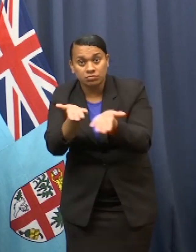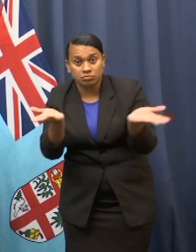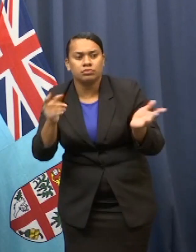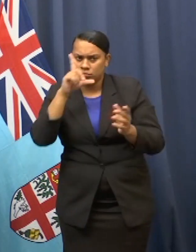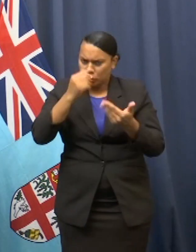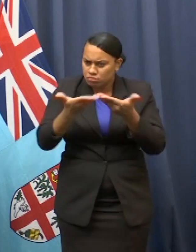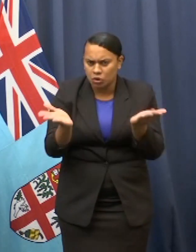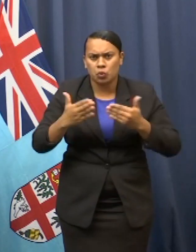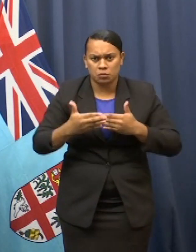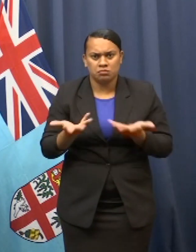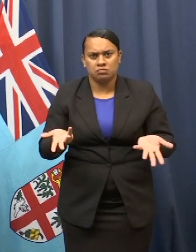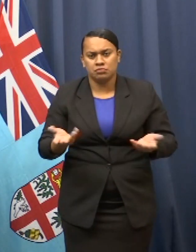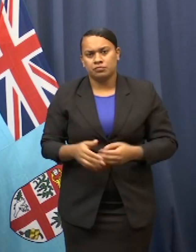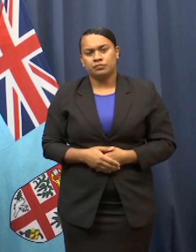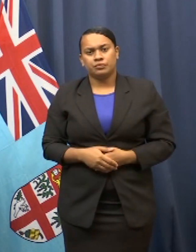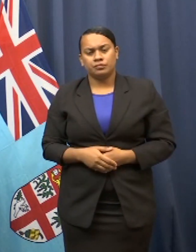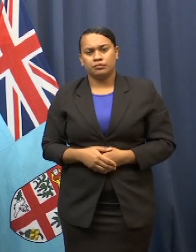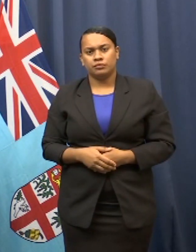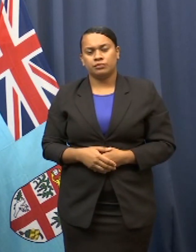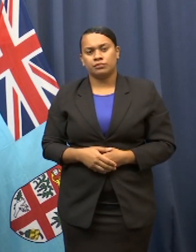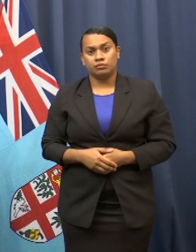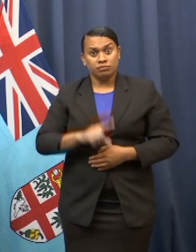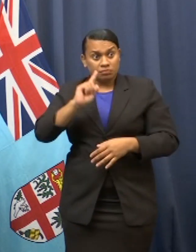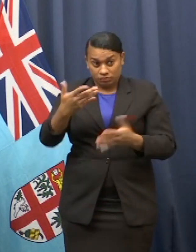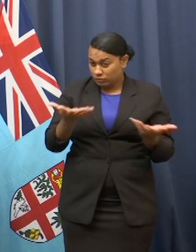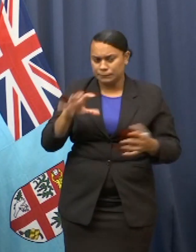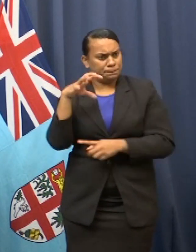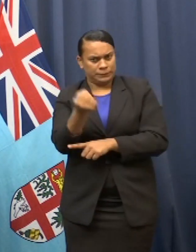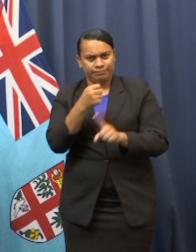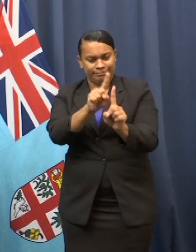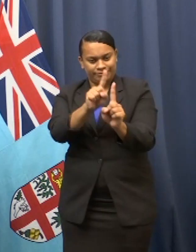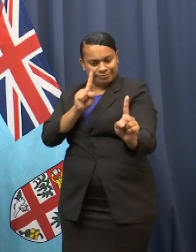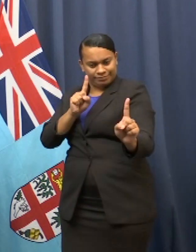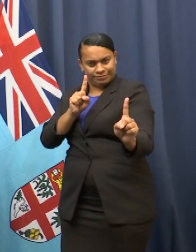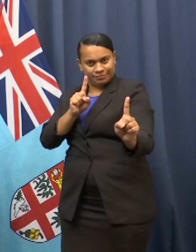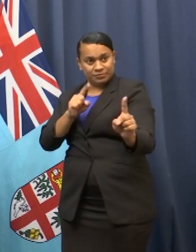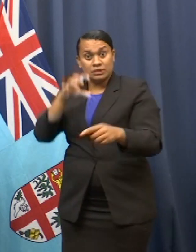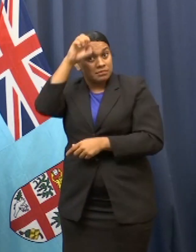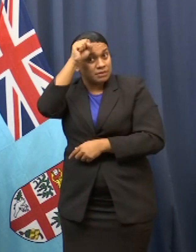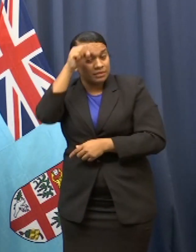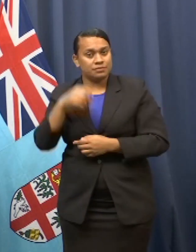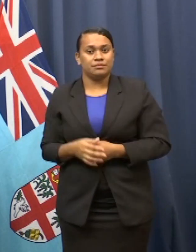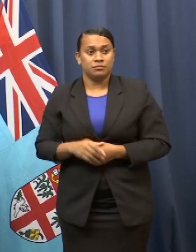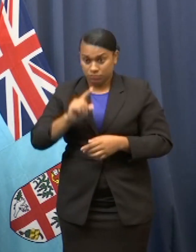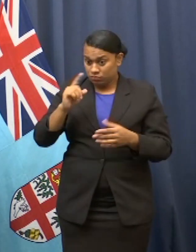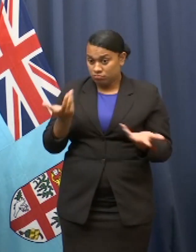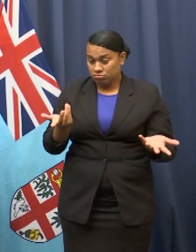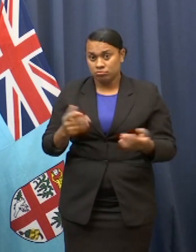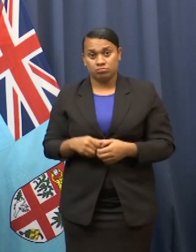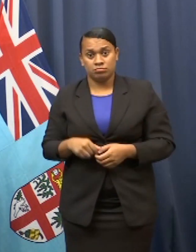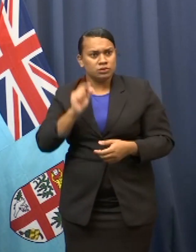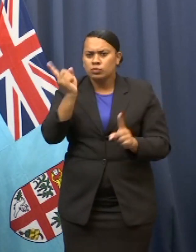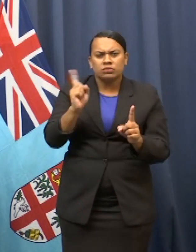now, given you keep a safe distance apart. But this ban applies to weddings,